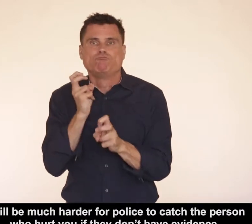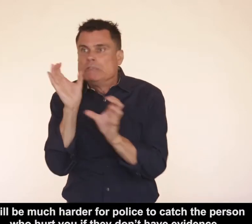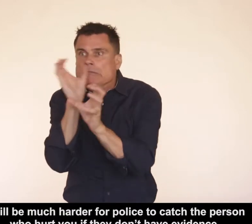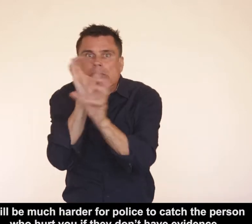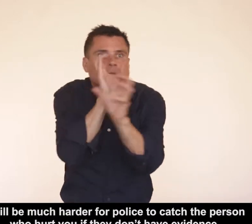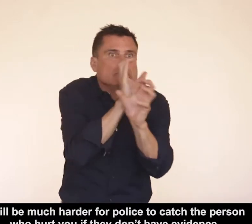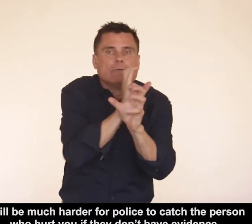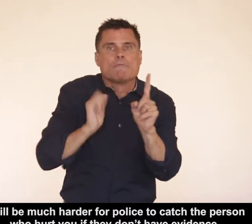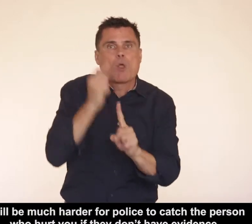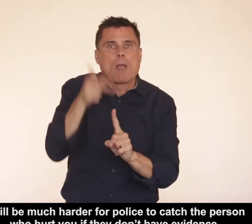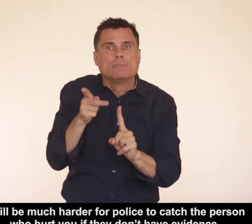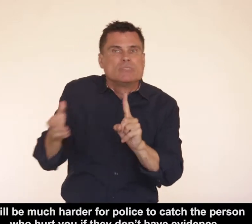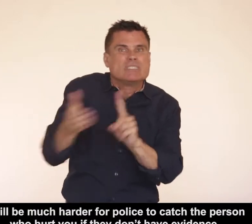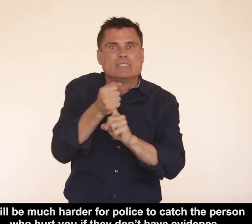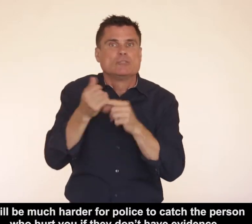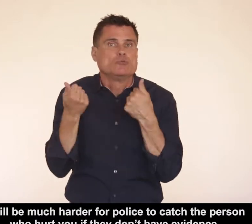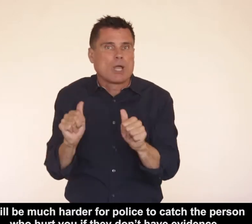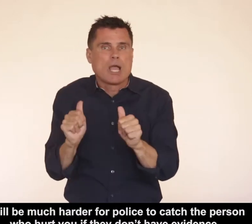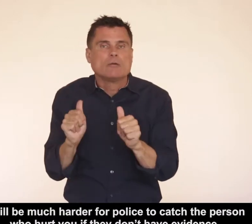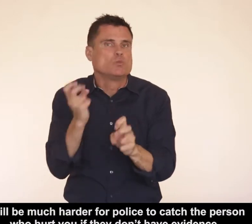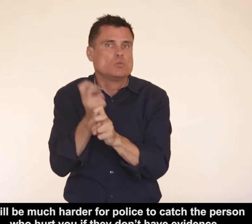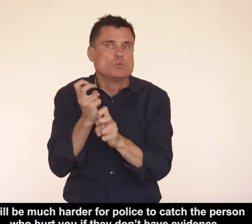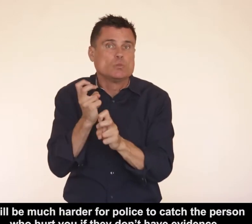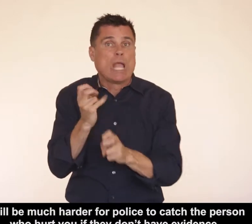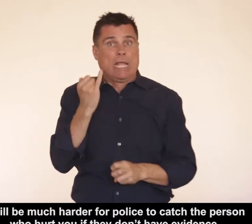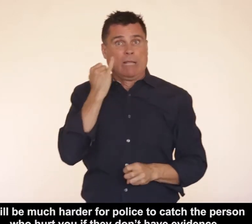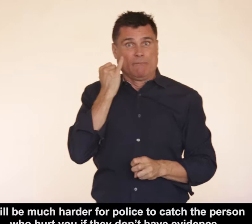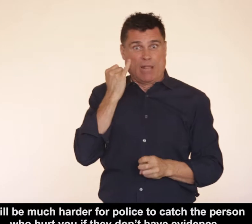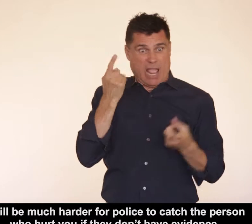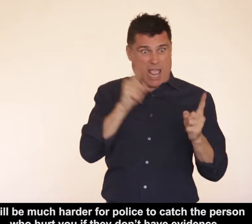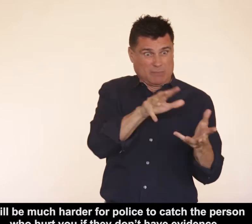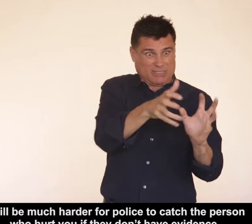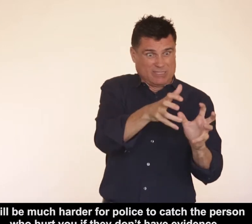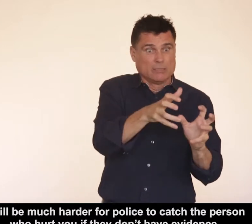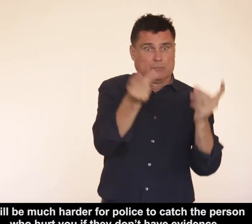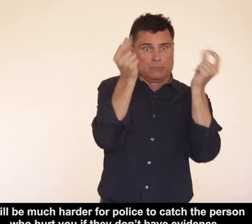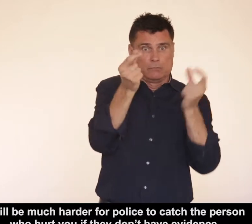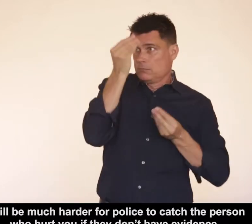It will be much harder for police to catch the person who hurt you if they don't have evidence.